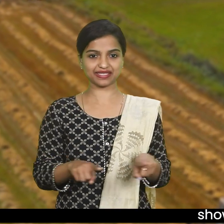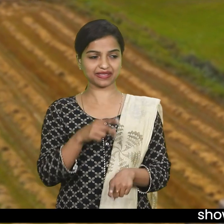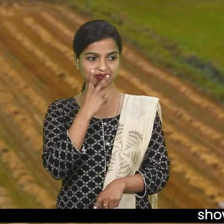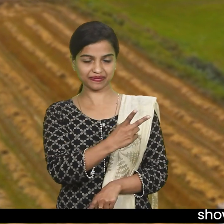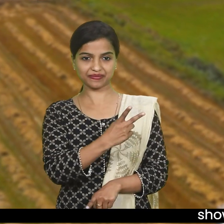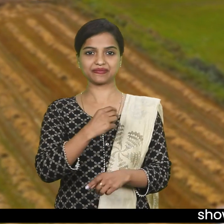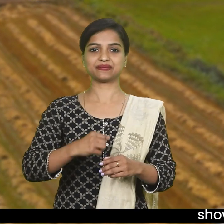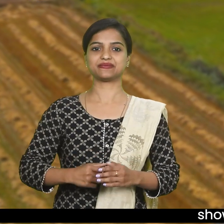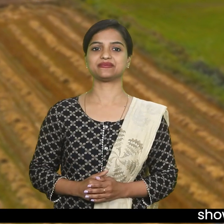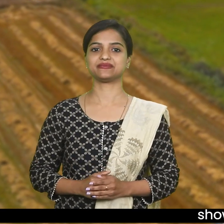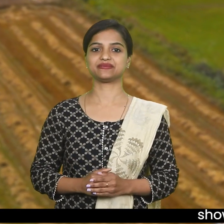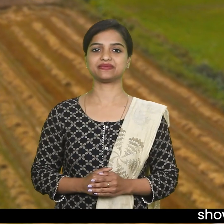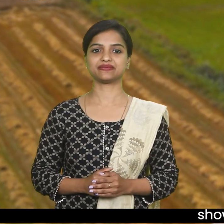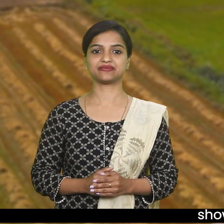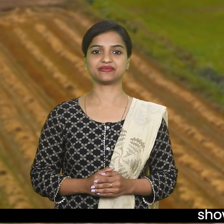map.